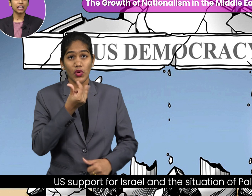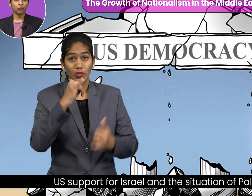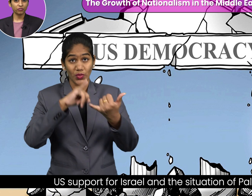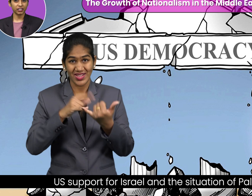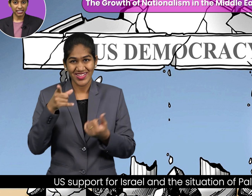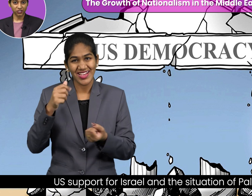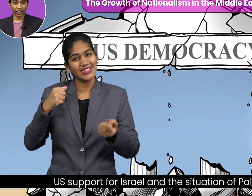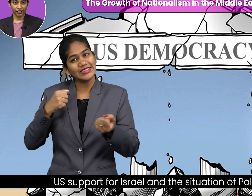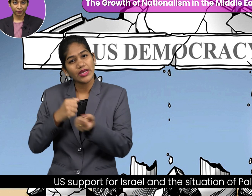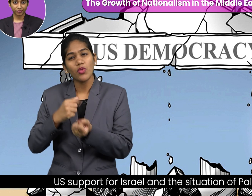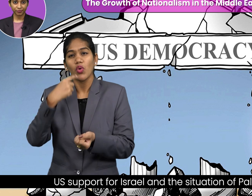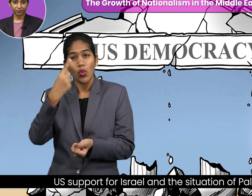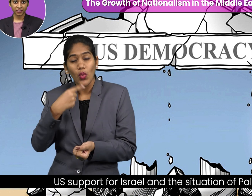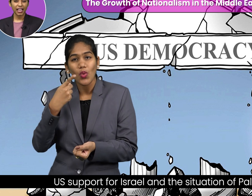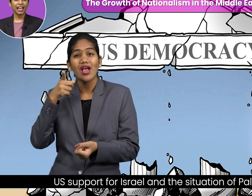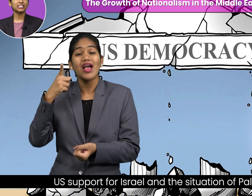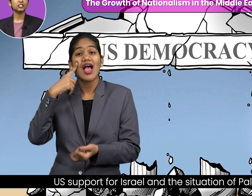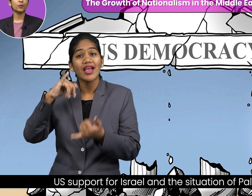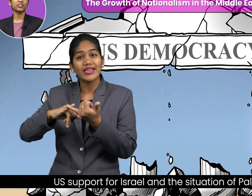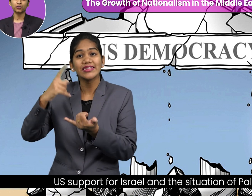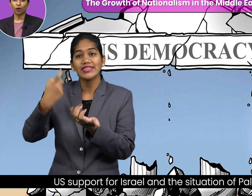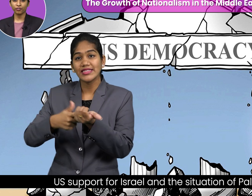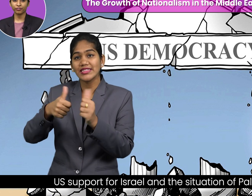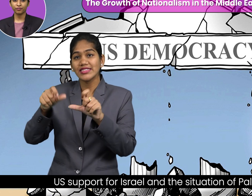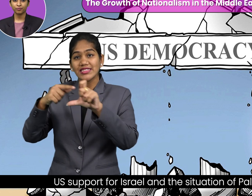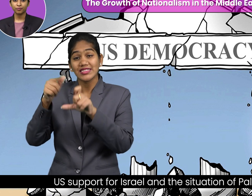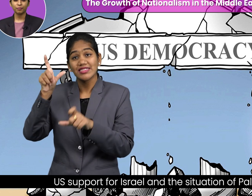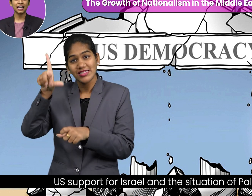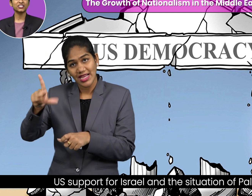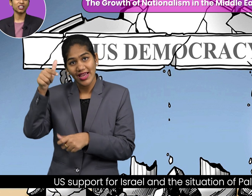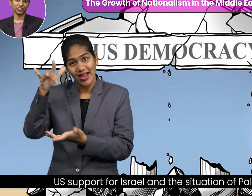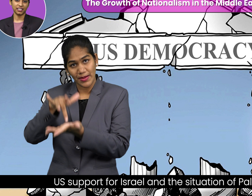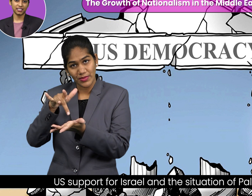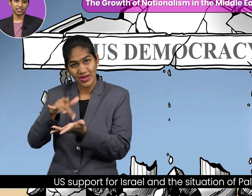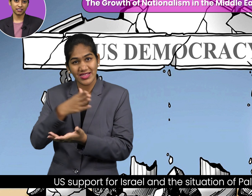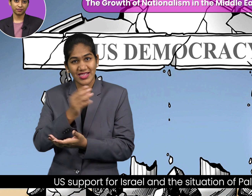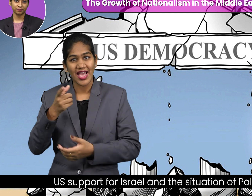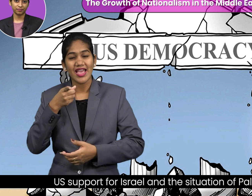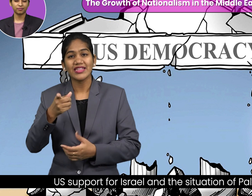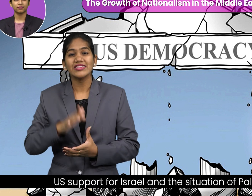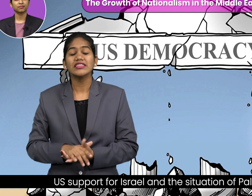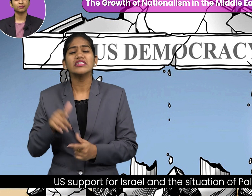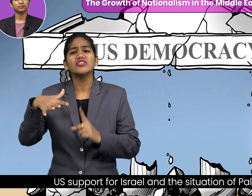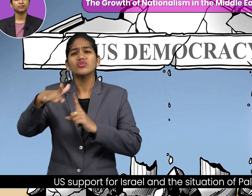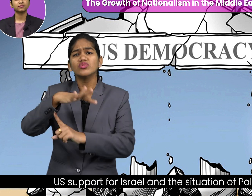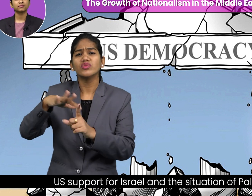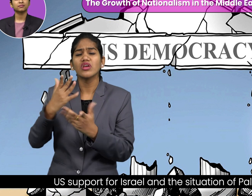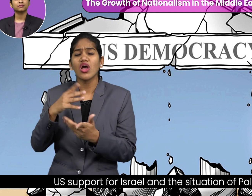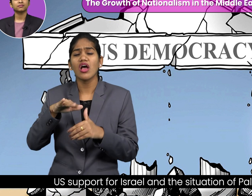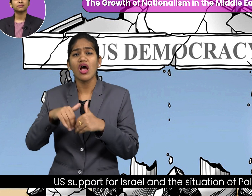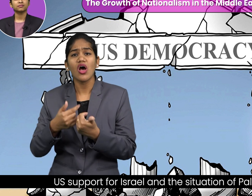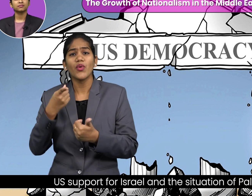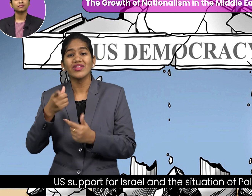US support for Israel and the situation of Palestinians.